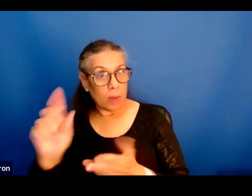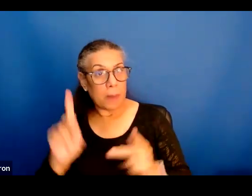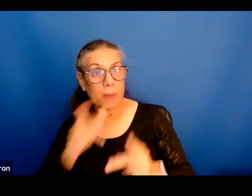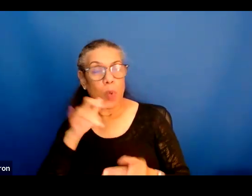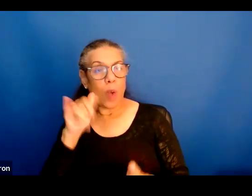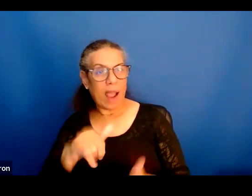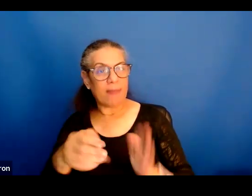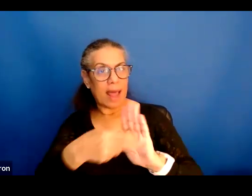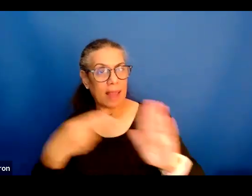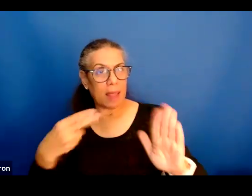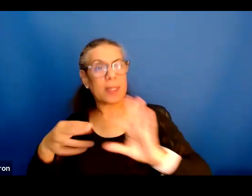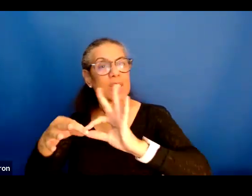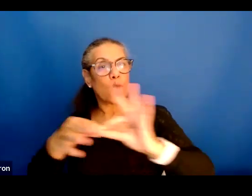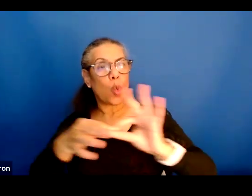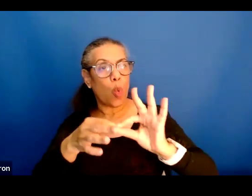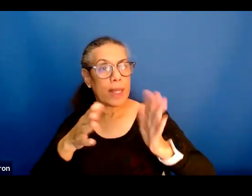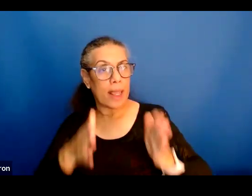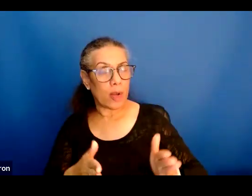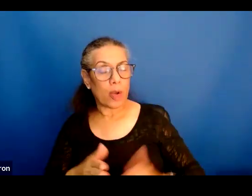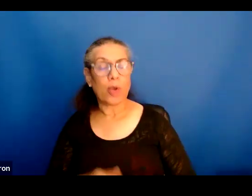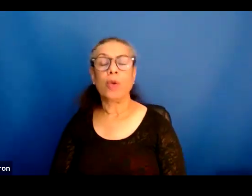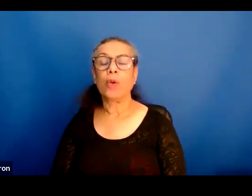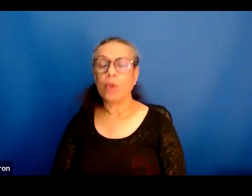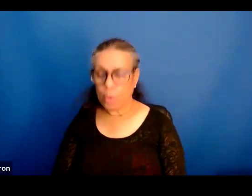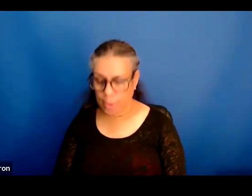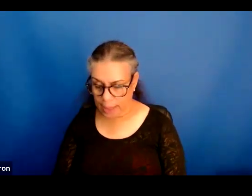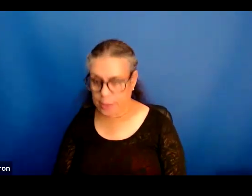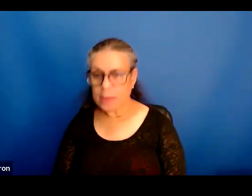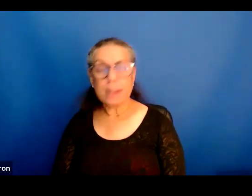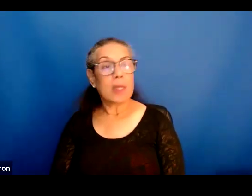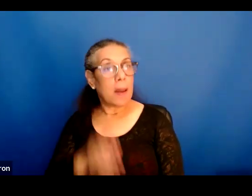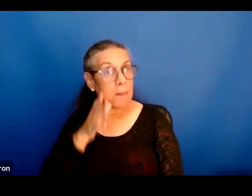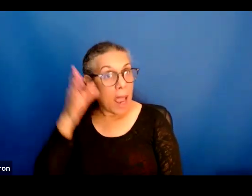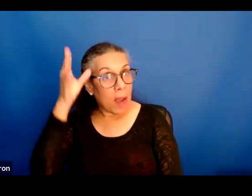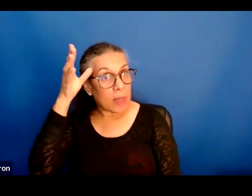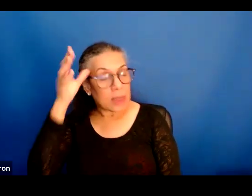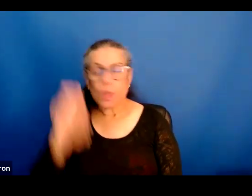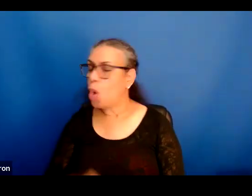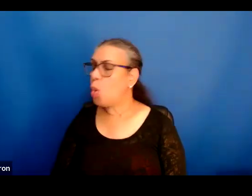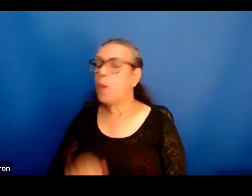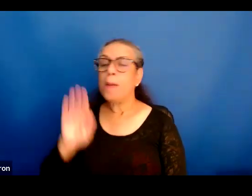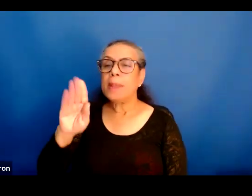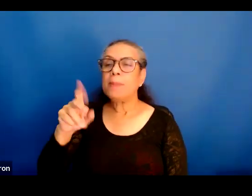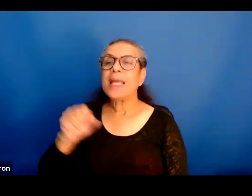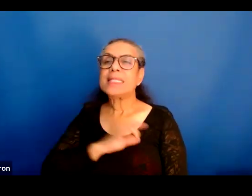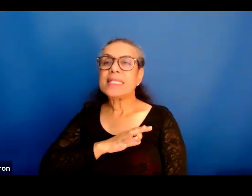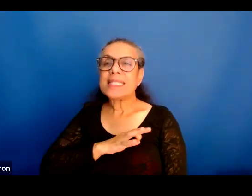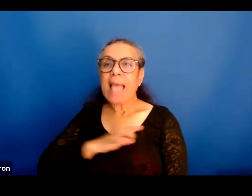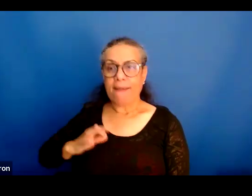are the MTSS coordinators. Did the parent include parents? No, BPS staff members,